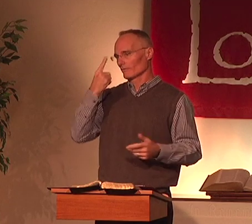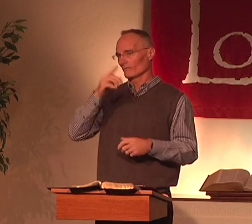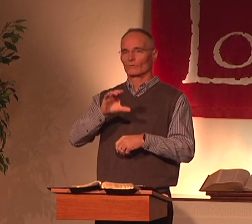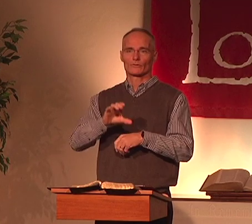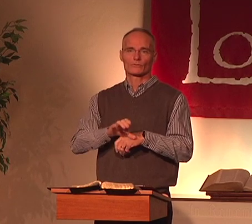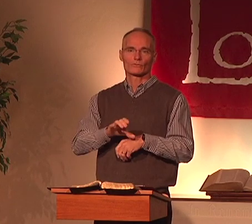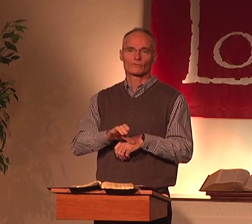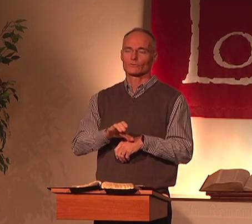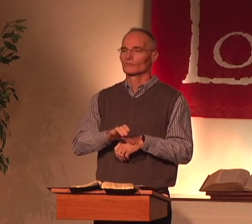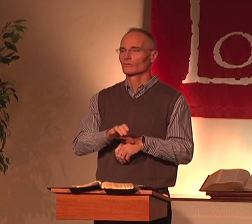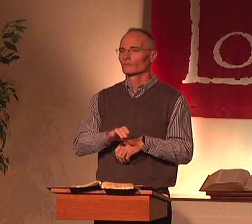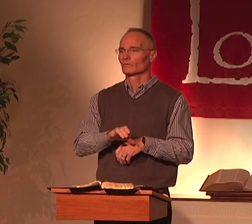Administrator Here for The church